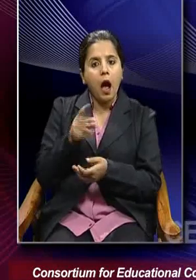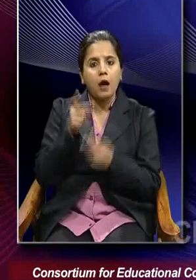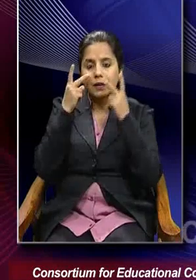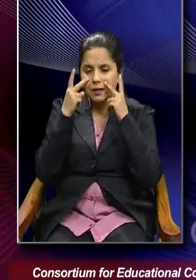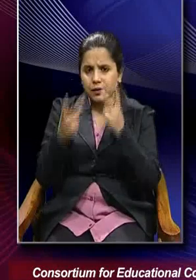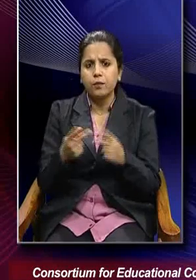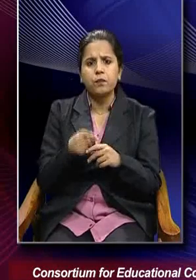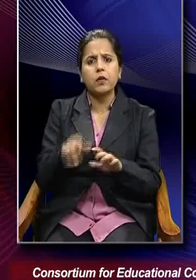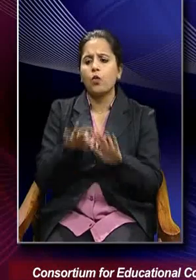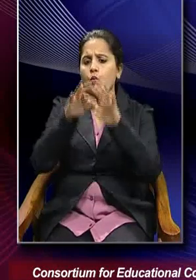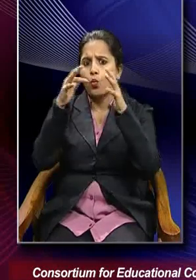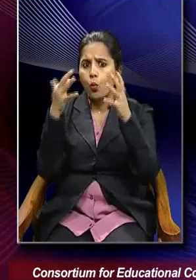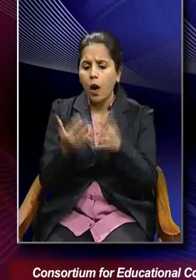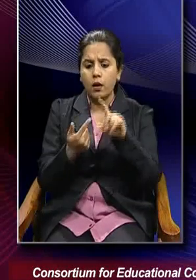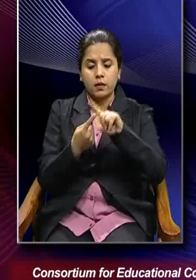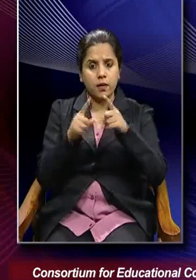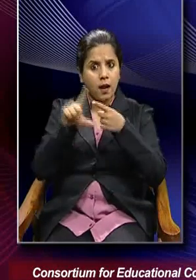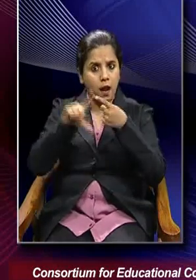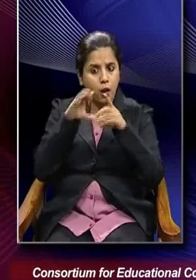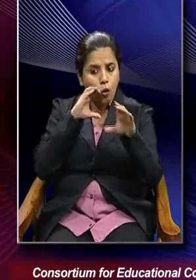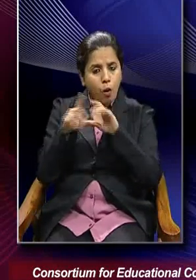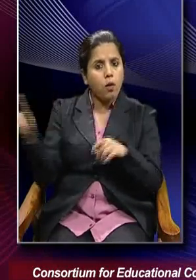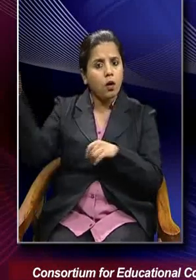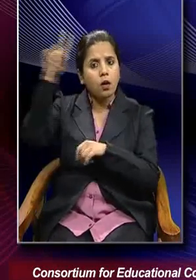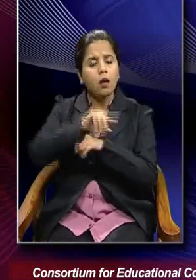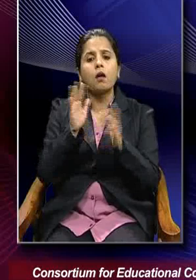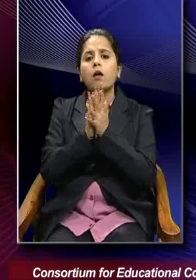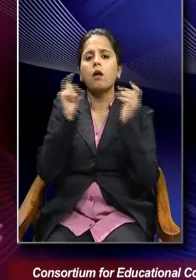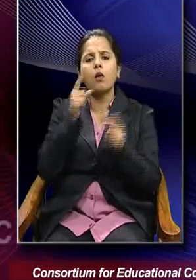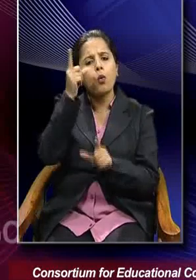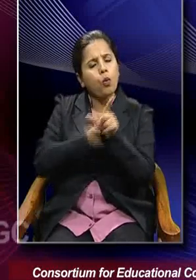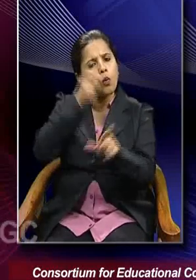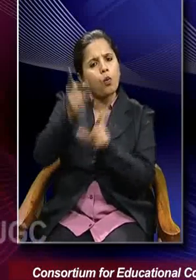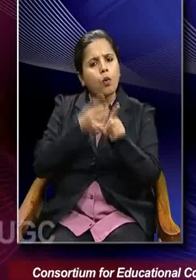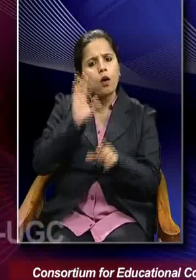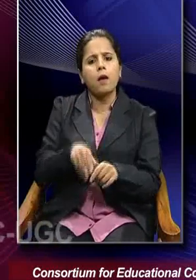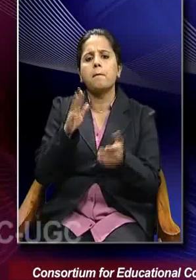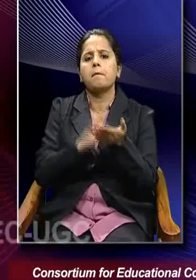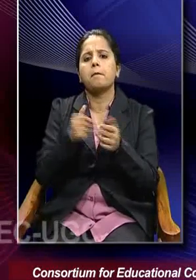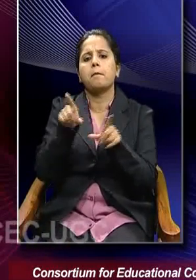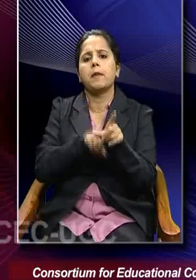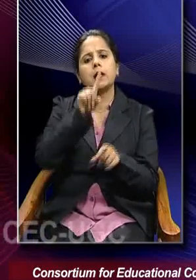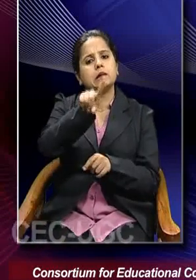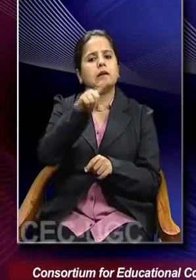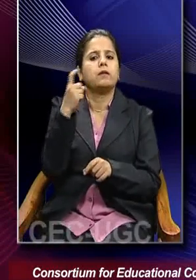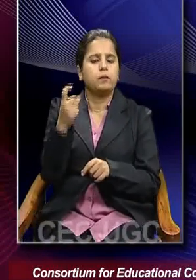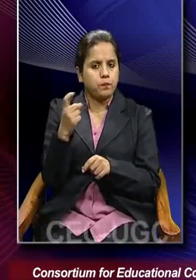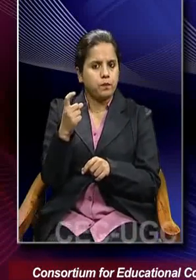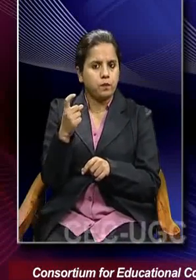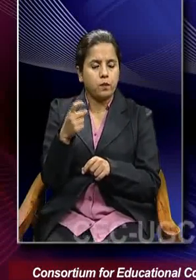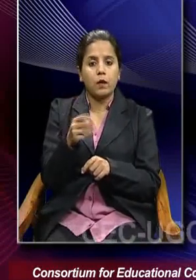that World Telecommunication Day celebrated every year on May 17